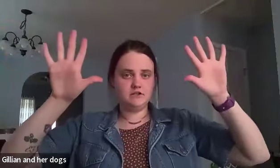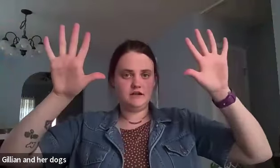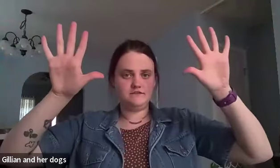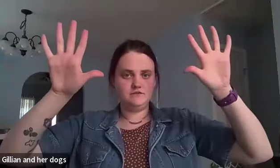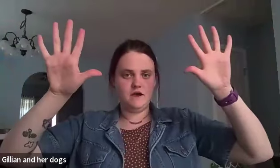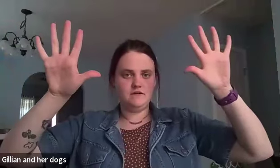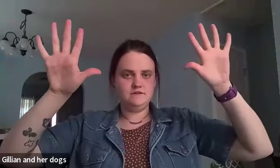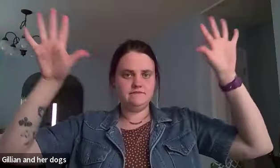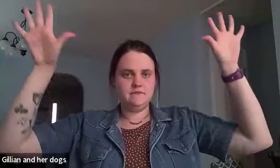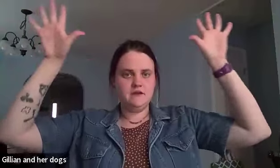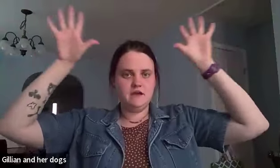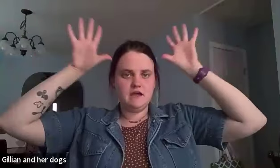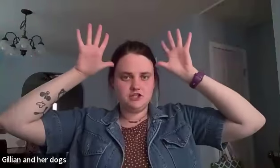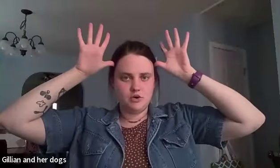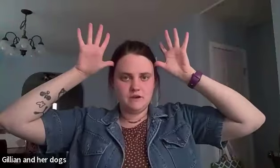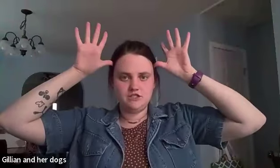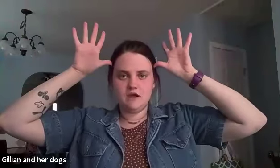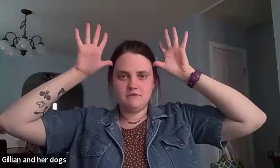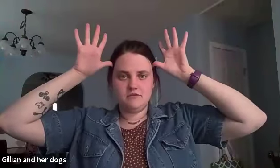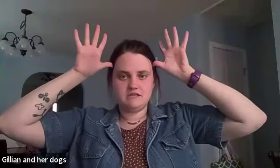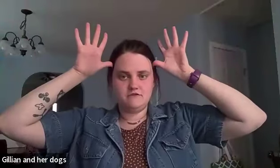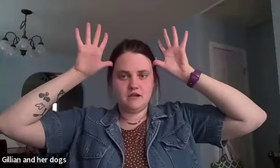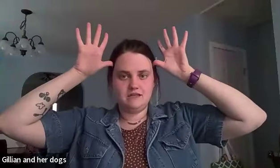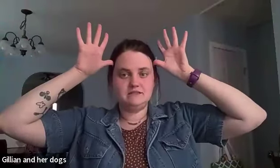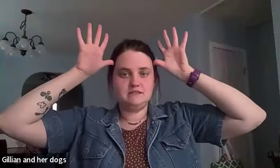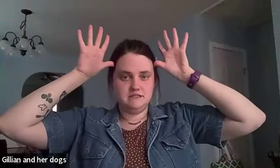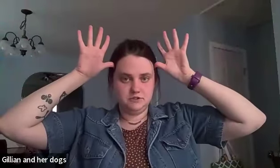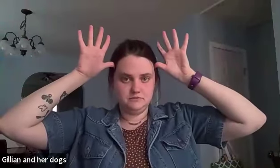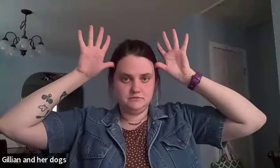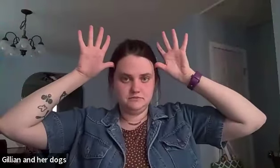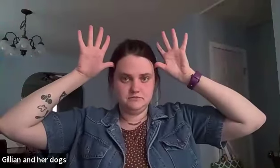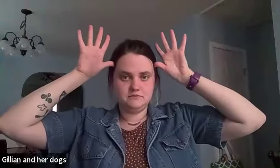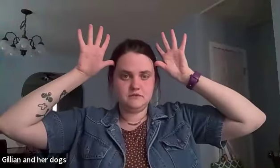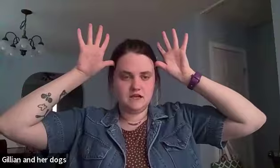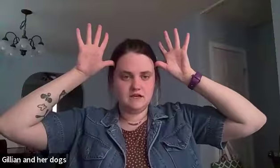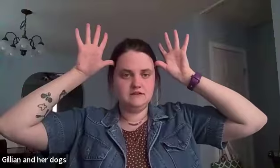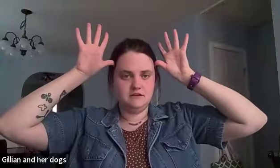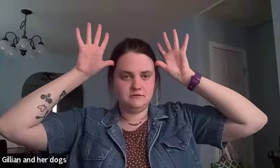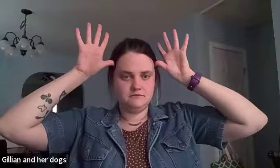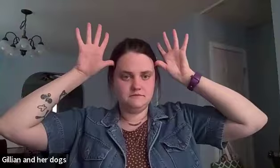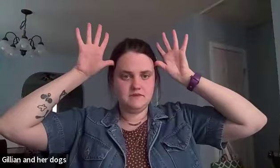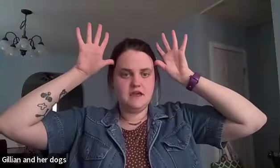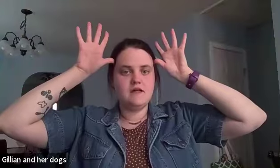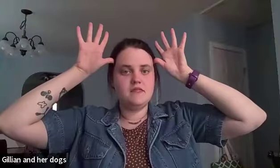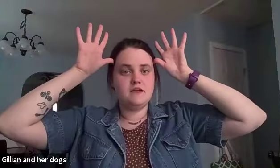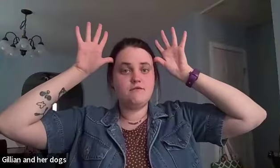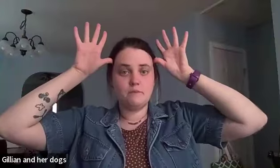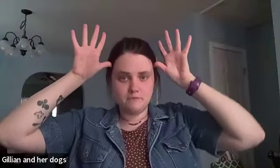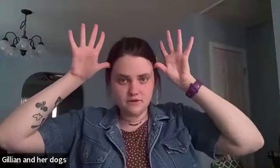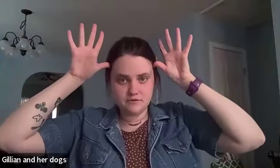you're gonna have two fives, and you're going to have them on the side of your head. Deer. Okay, deer. Then for